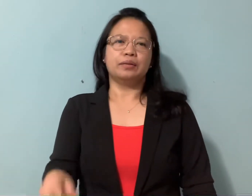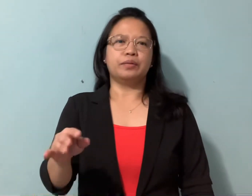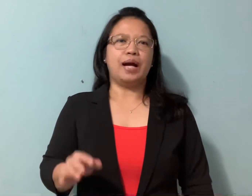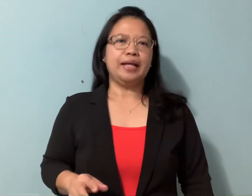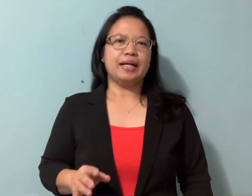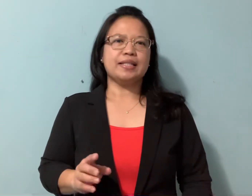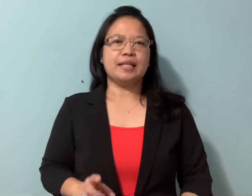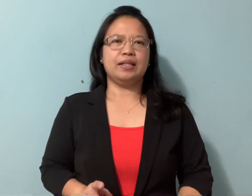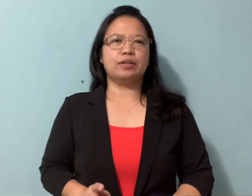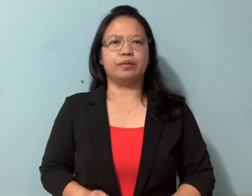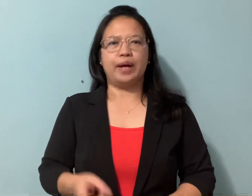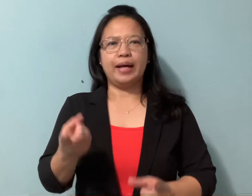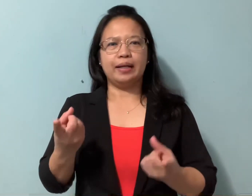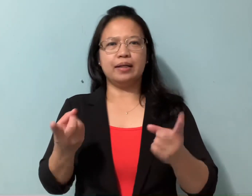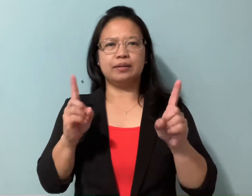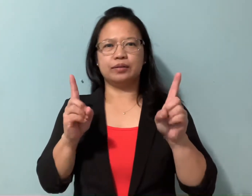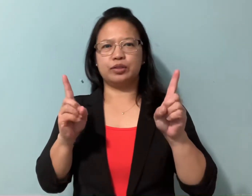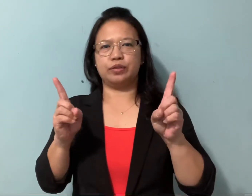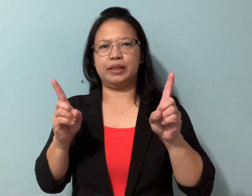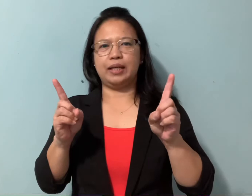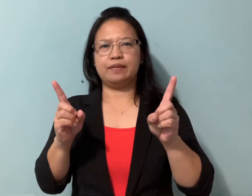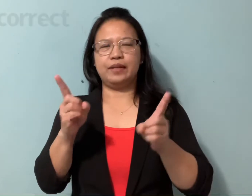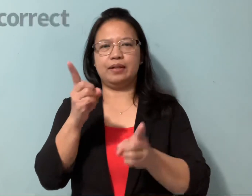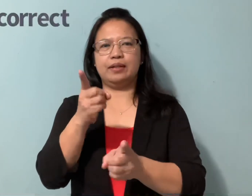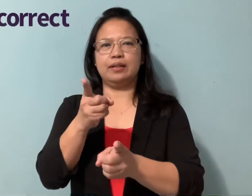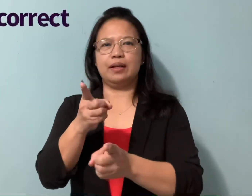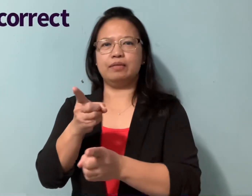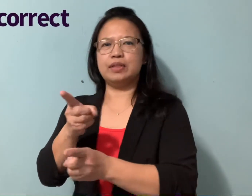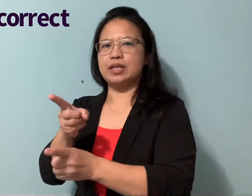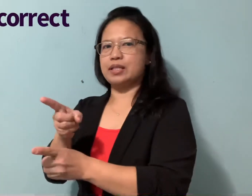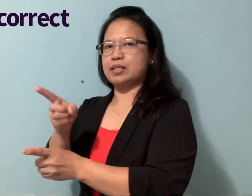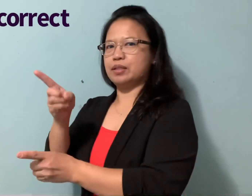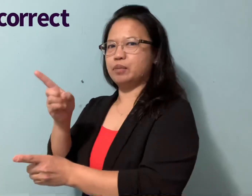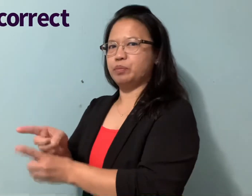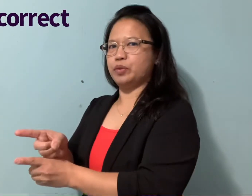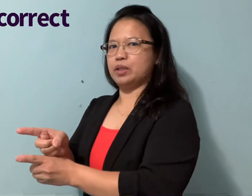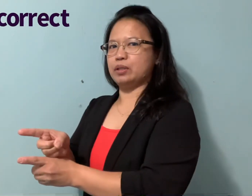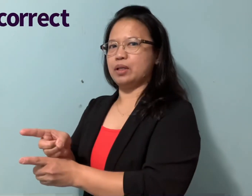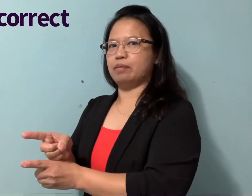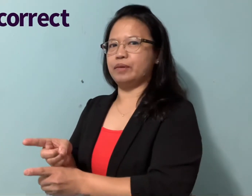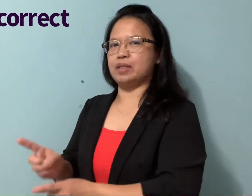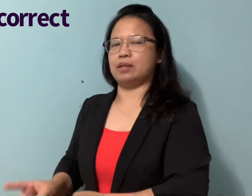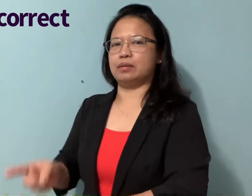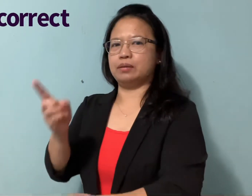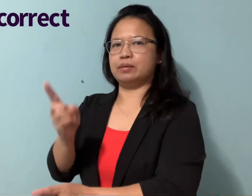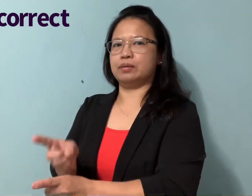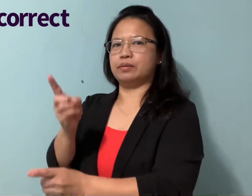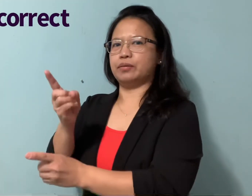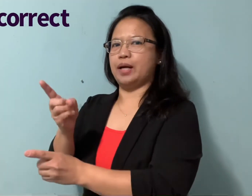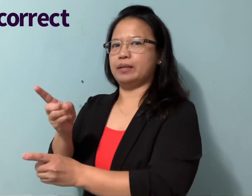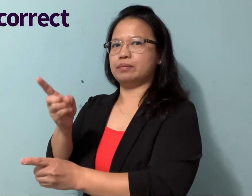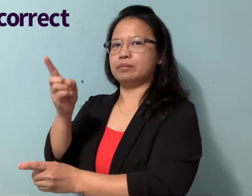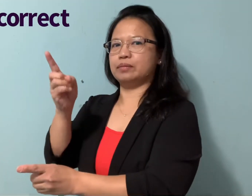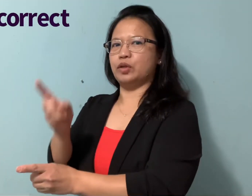Right as in correct, two index finger, and we'll just put it on top of each other. Right or